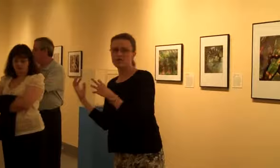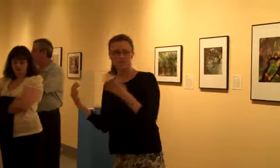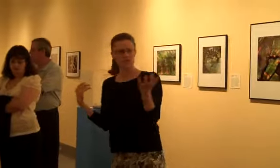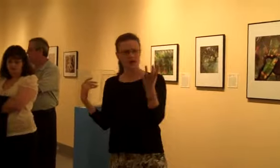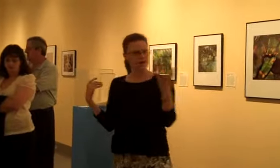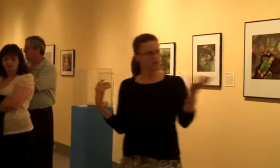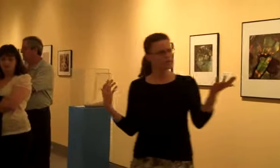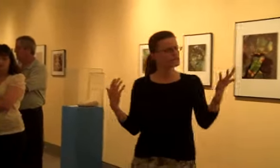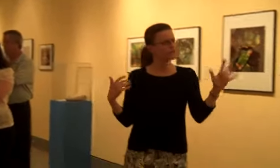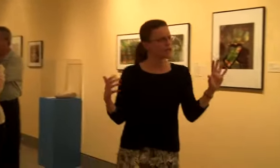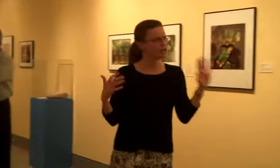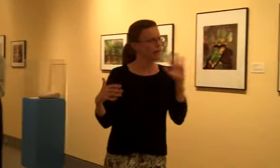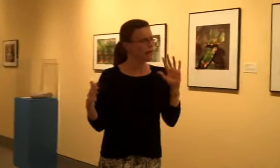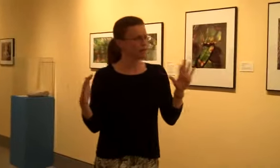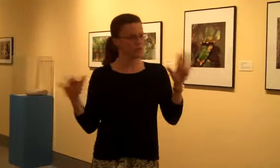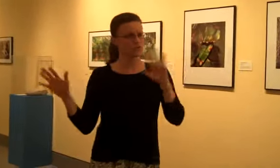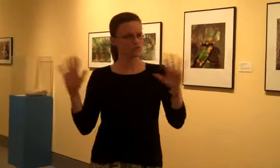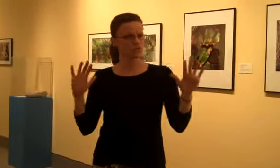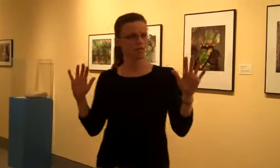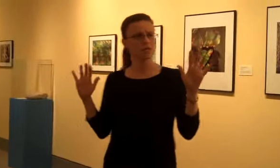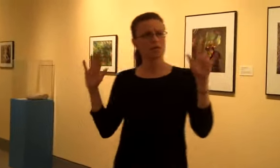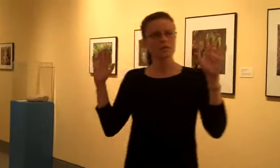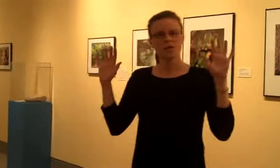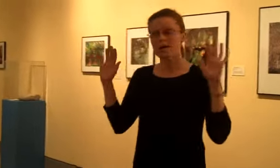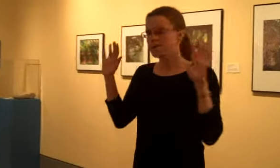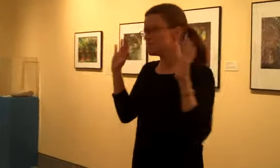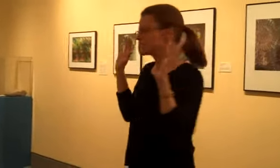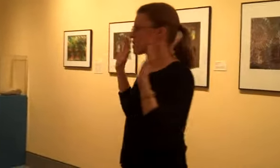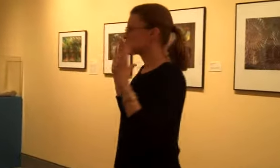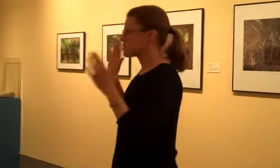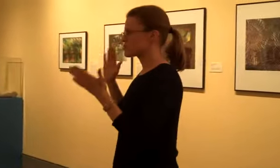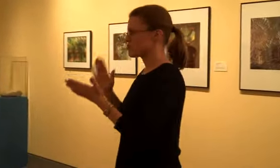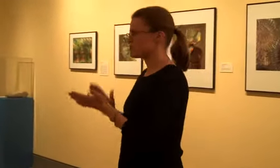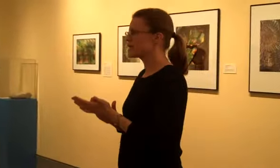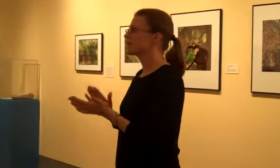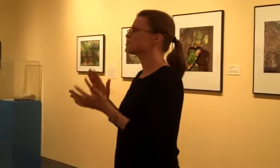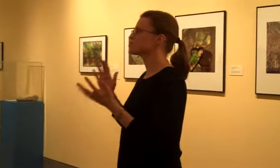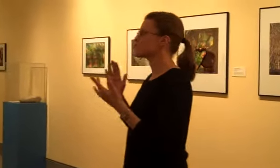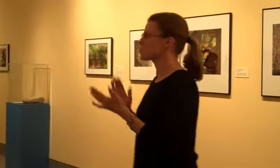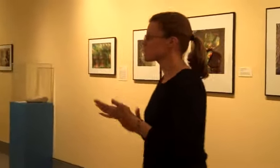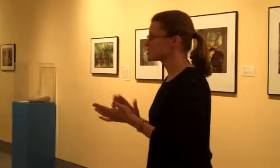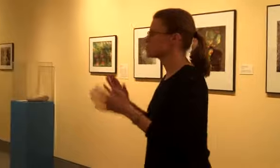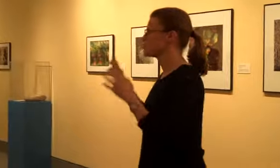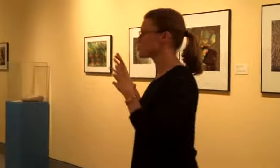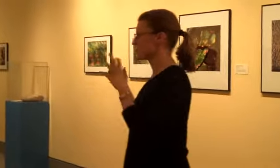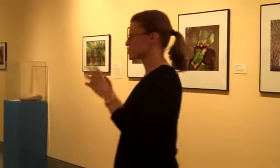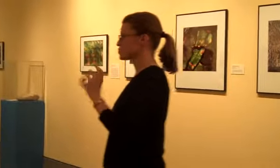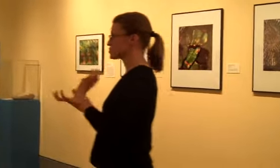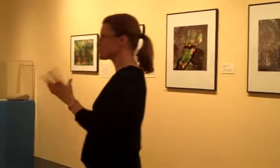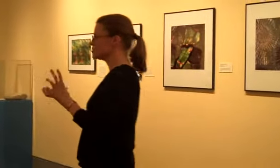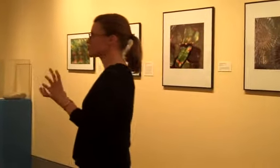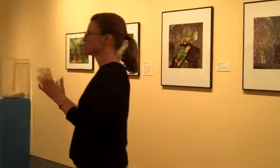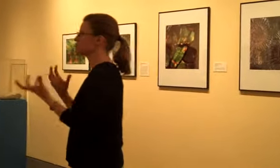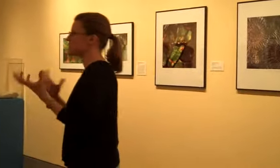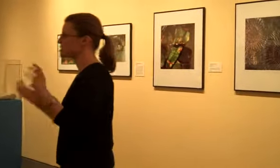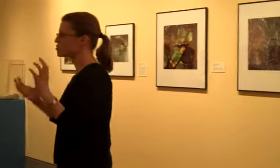these fossils that you'll see, whether they're plants or organisms or actual creatures,